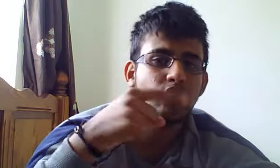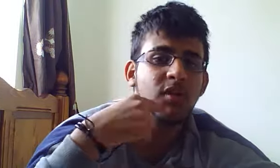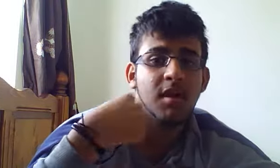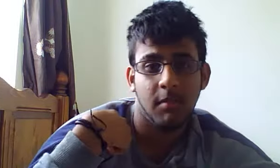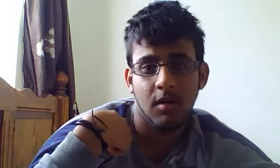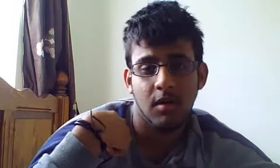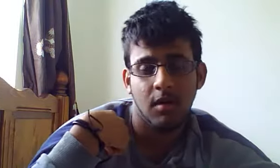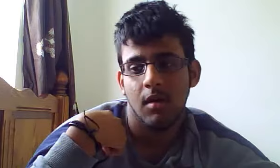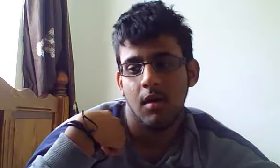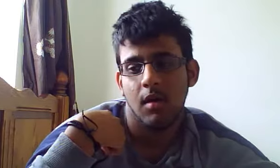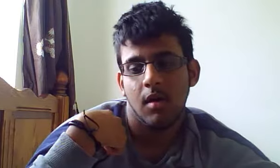me